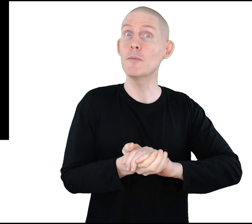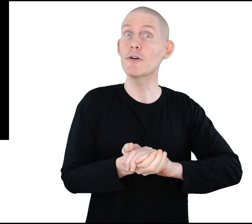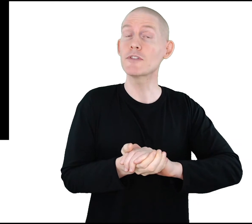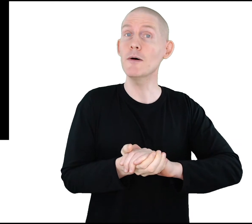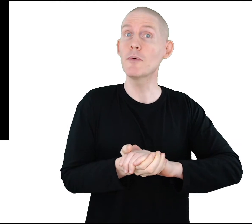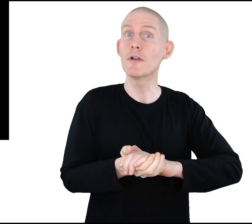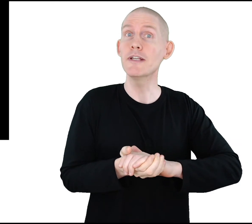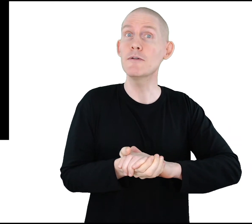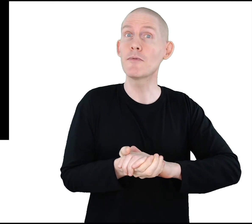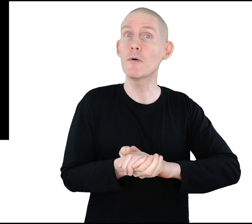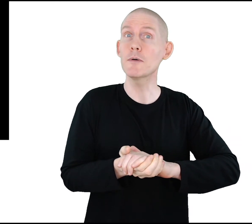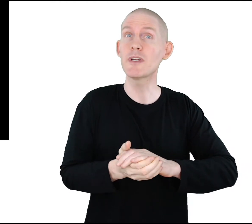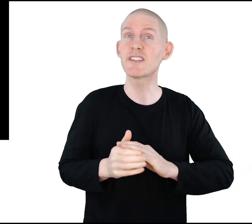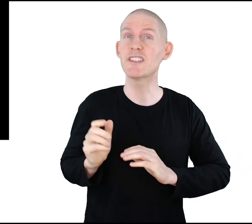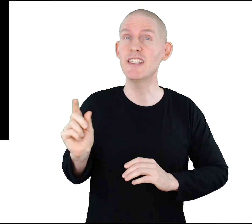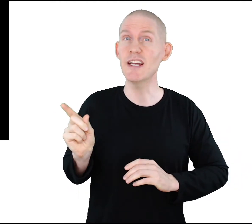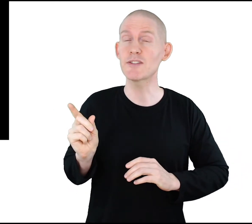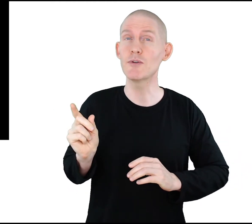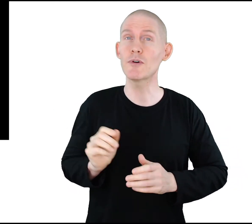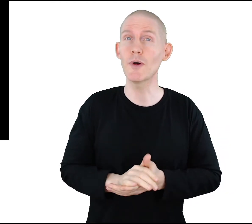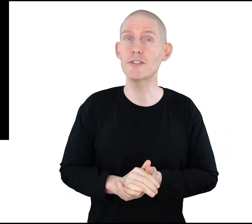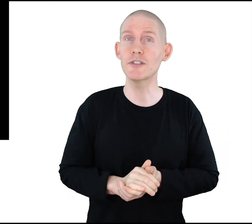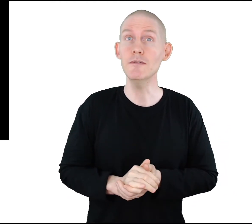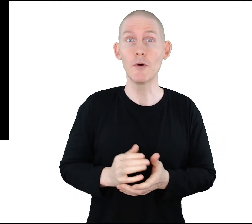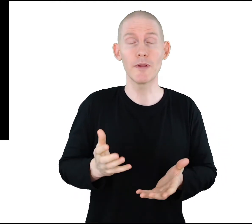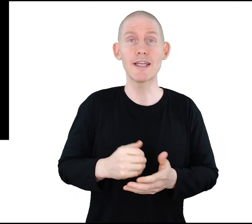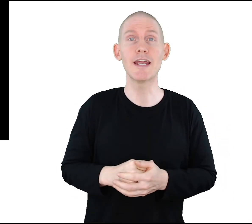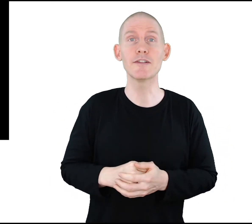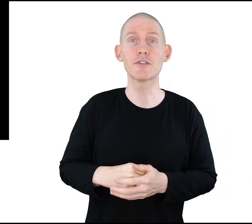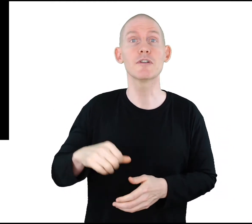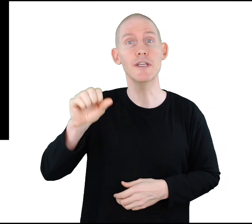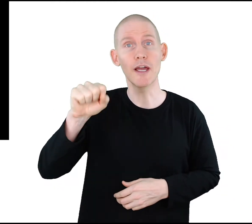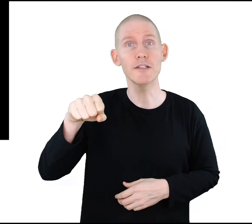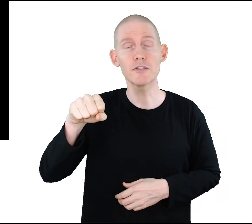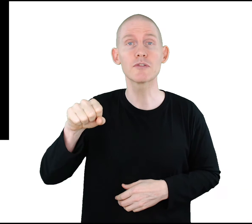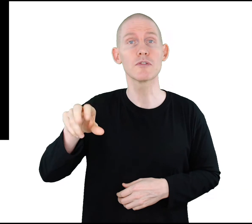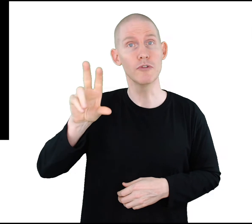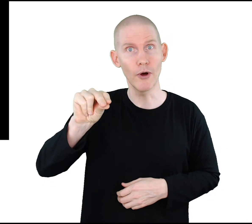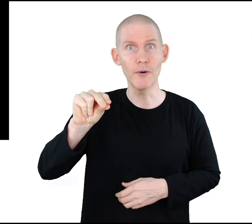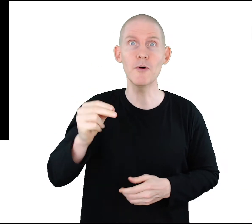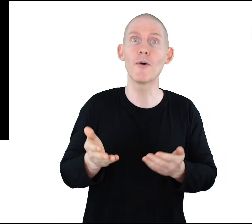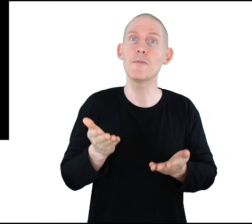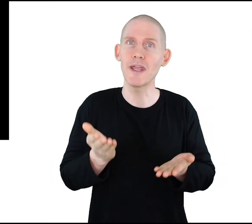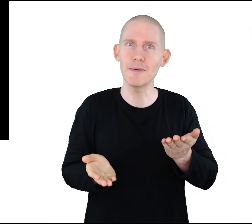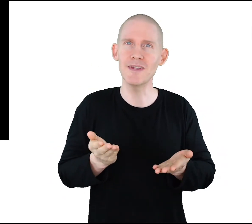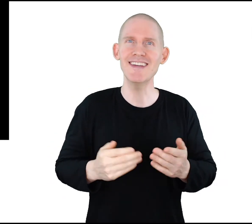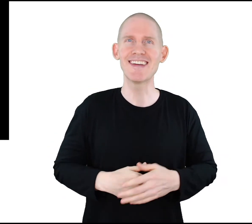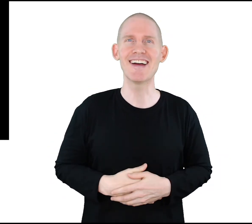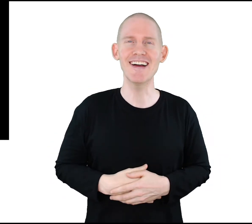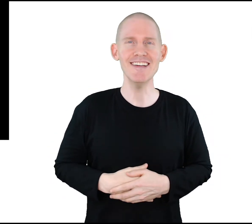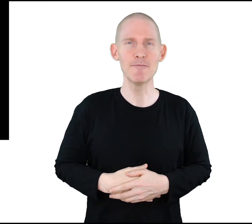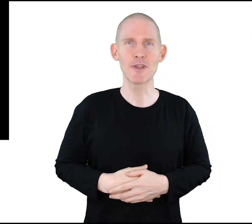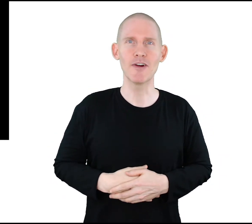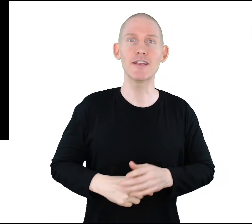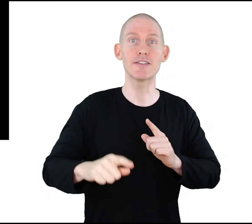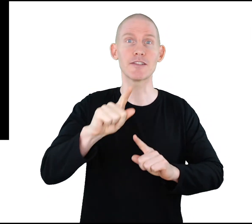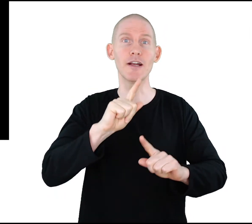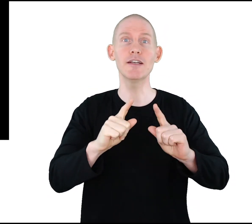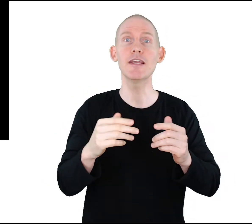eyebrows up, leaning forward because it's a yes-no question where they can answer yes, no, or maybe. All right, let's sign it again.